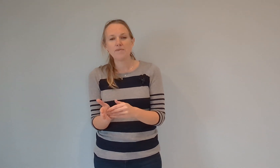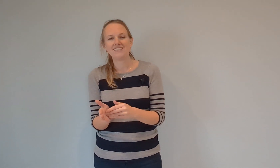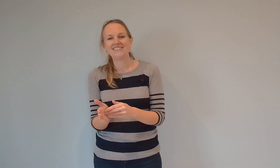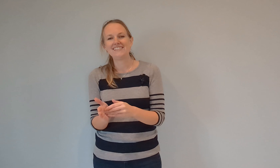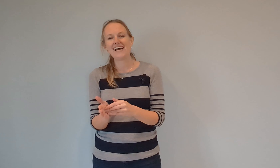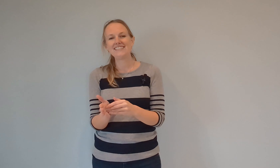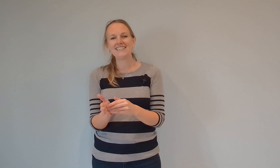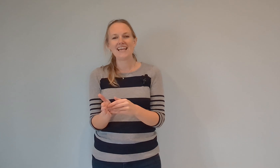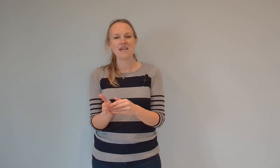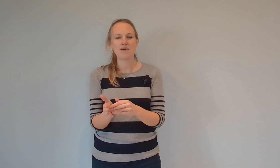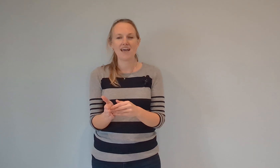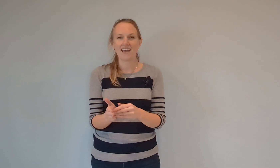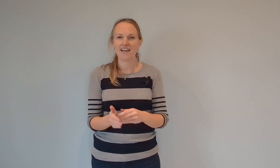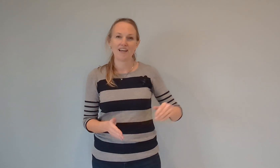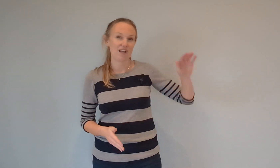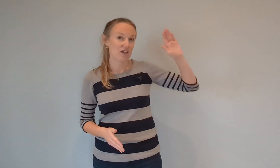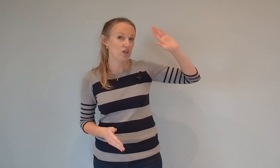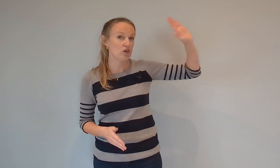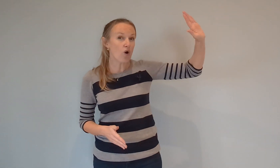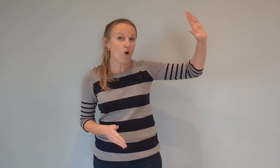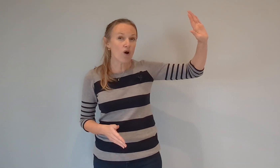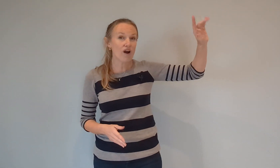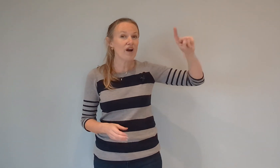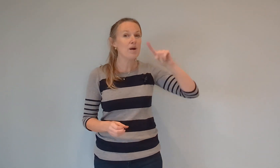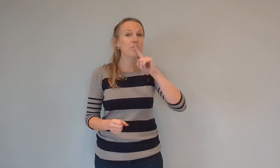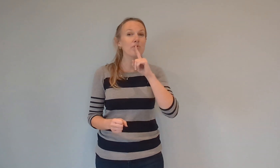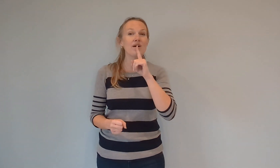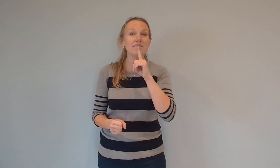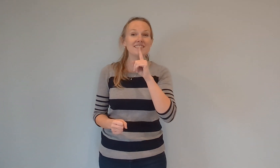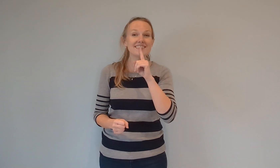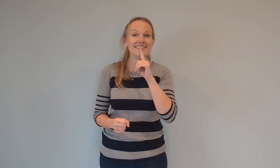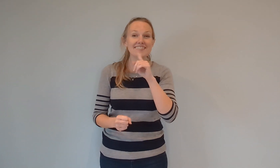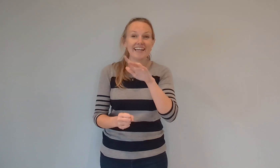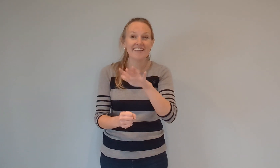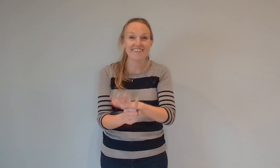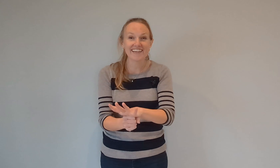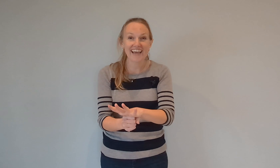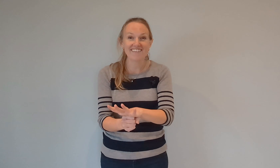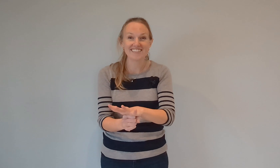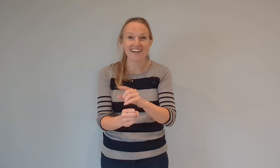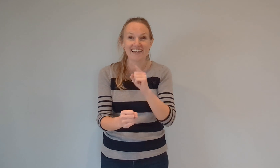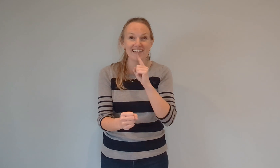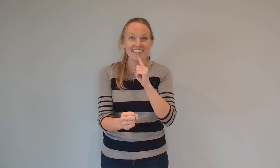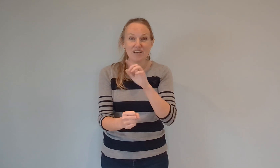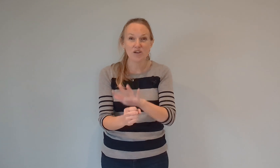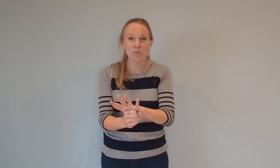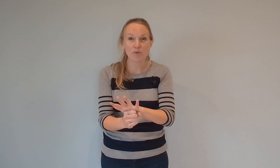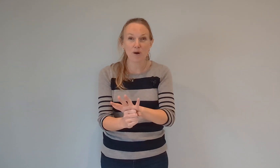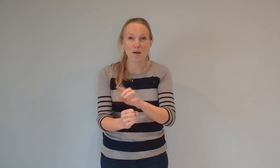promise is yes and amen. Your promise. He said it, you can count on it. Your